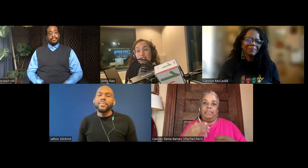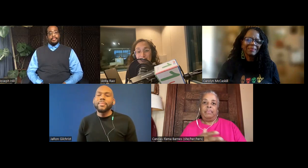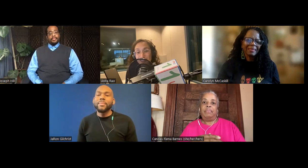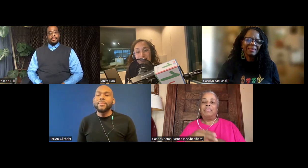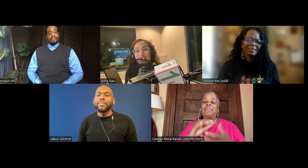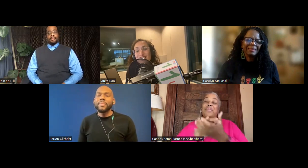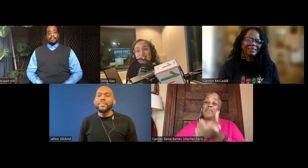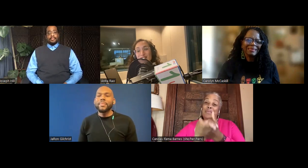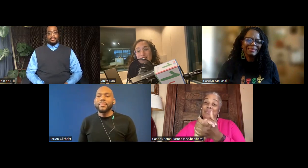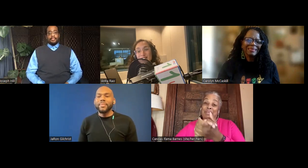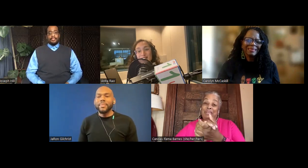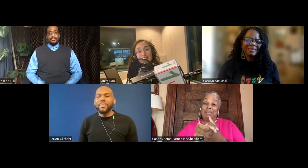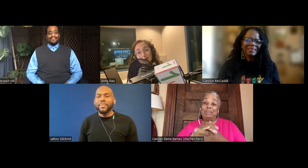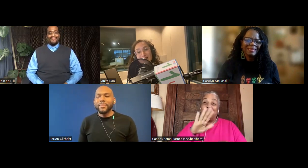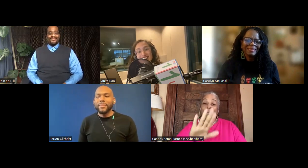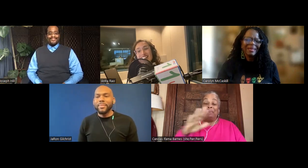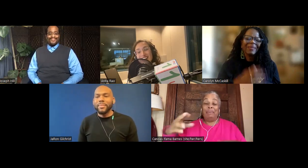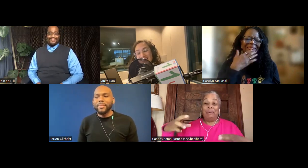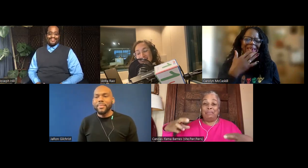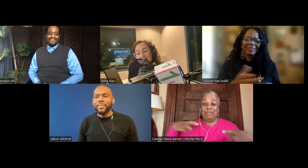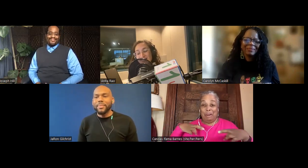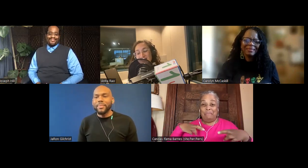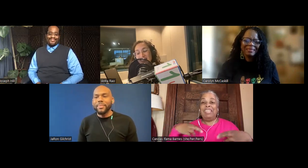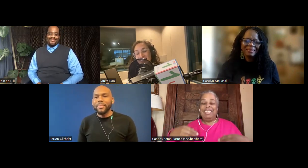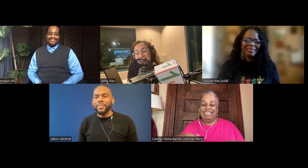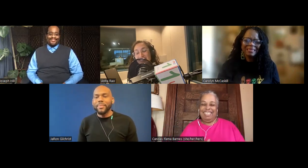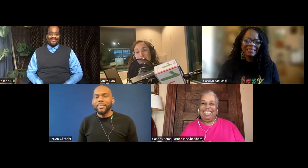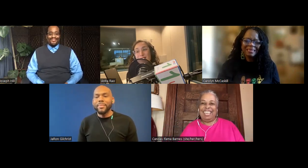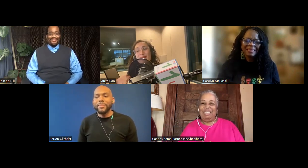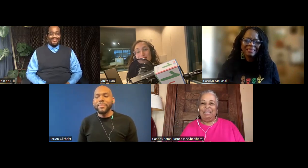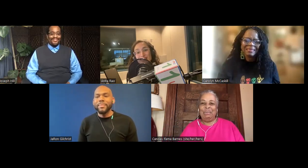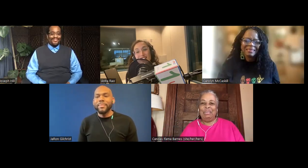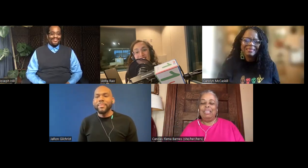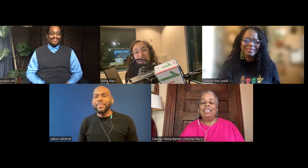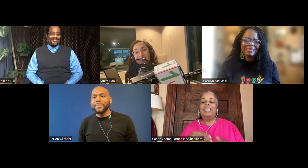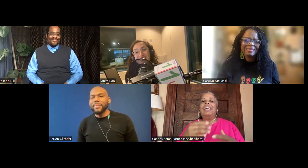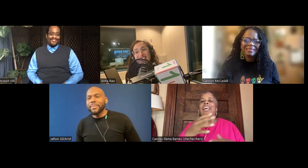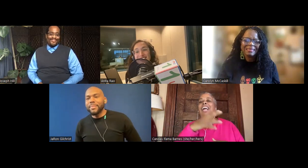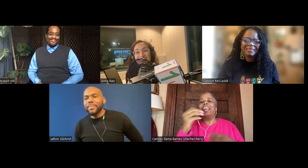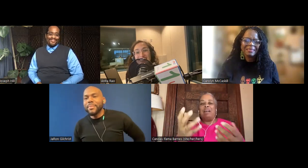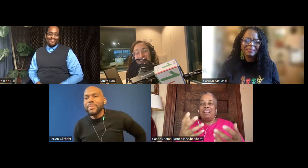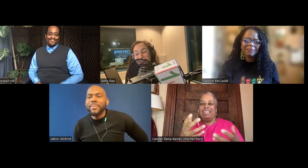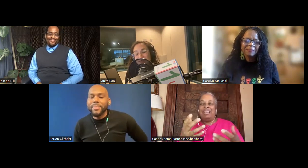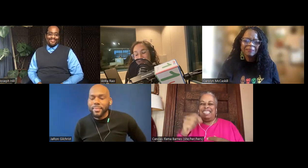Congratulations on your retirement. And I want to build Thank you. on, yeah, I want to build